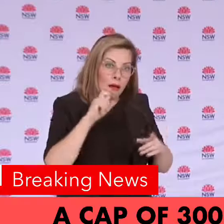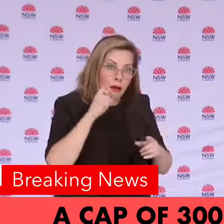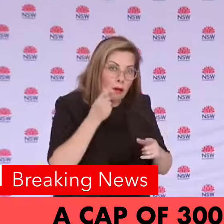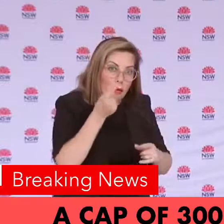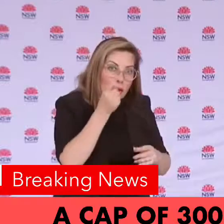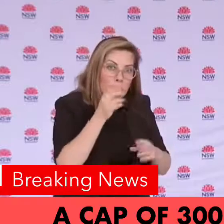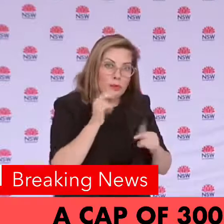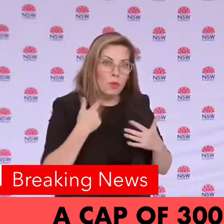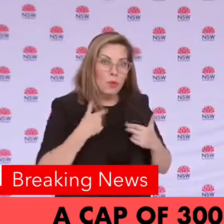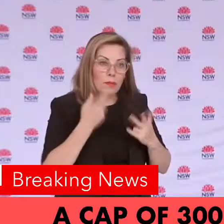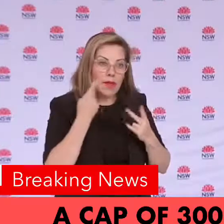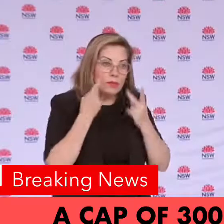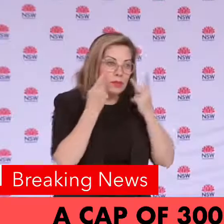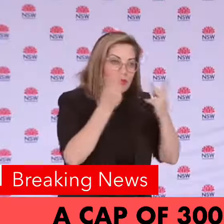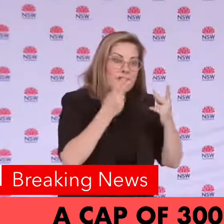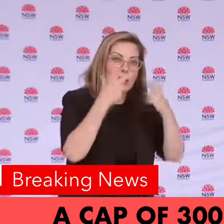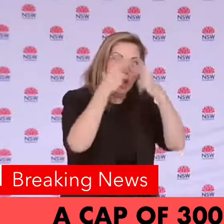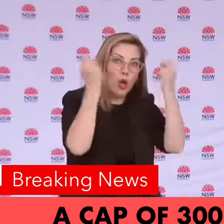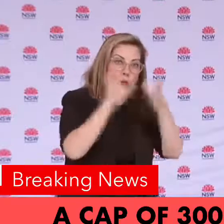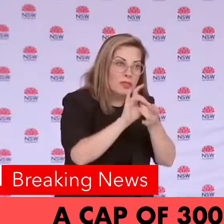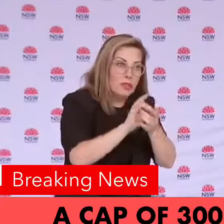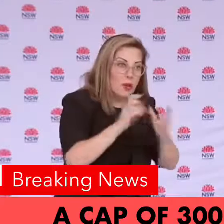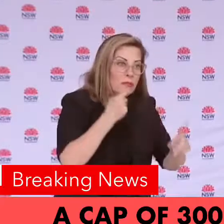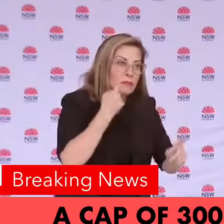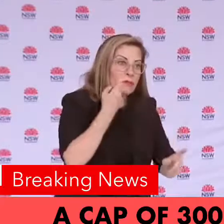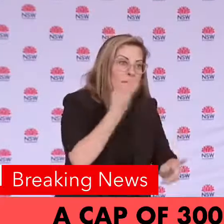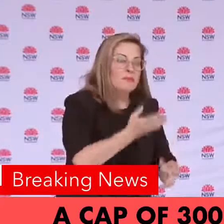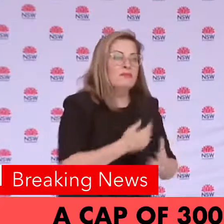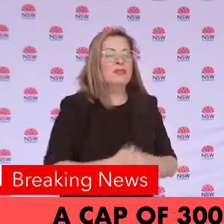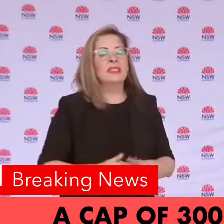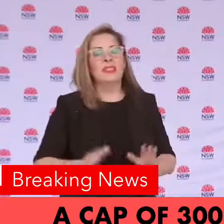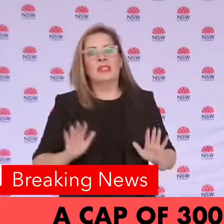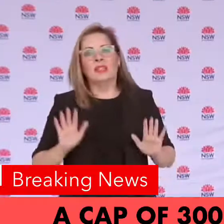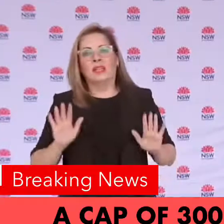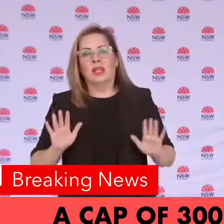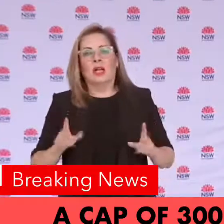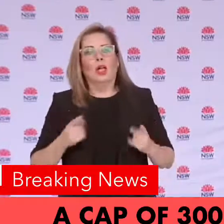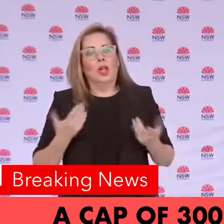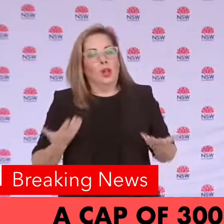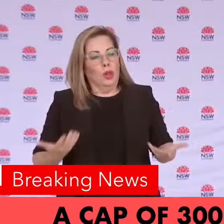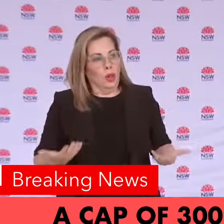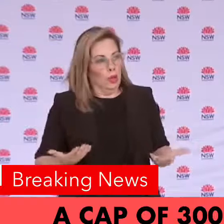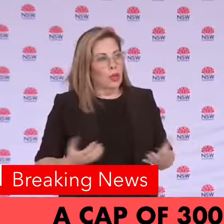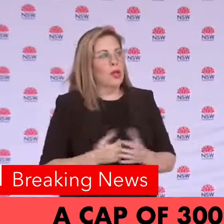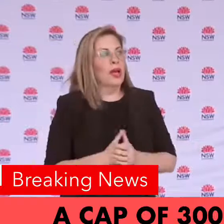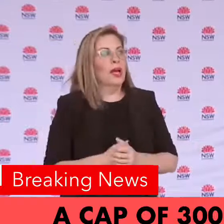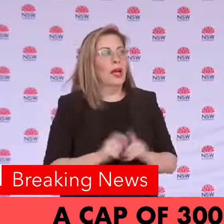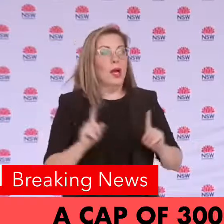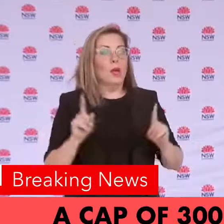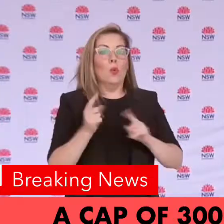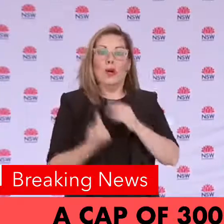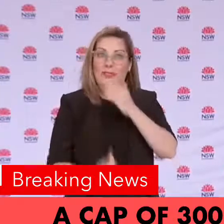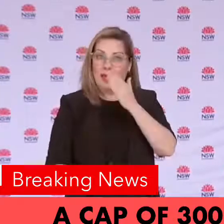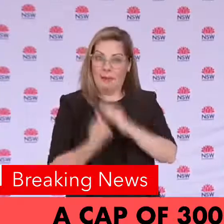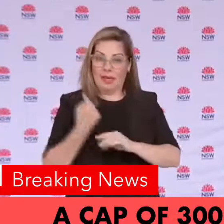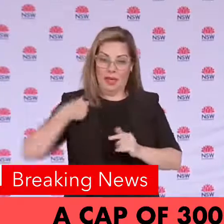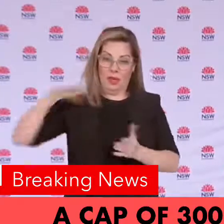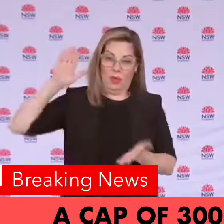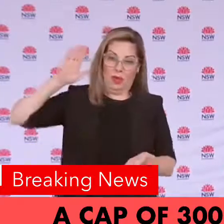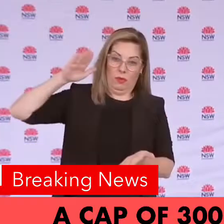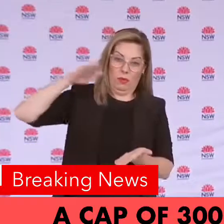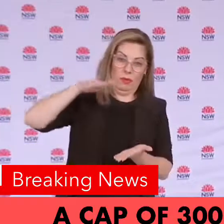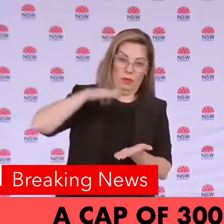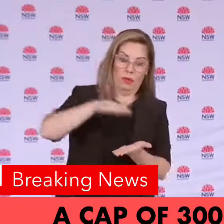no doubt that the trends are where we'd like them to be. The response from the community has been